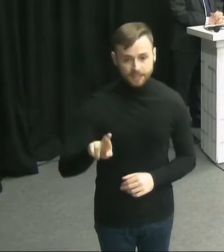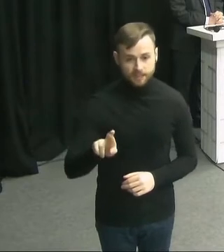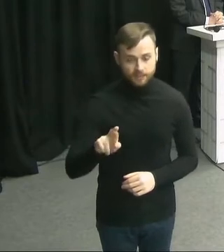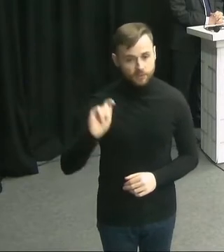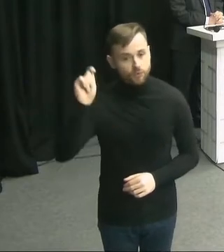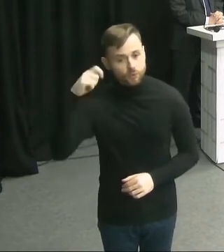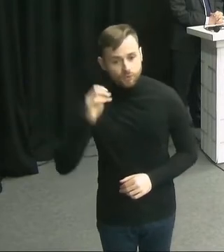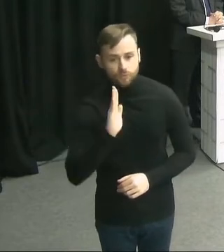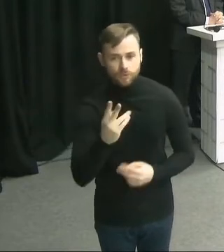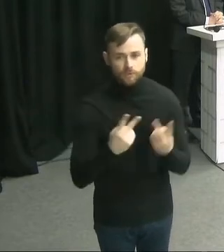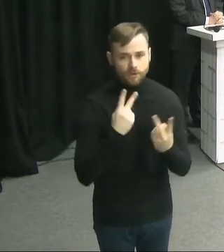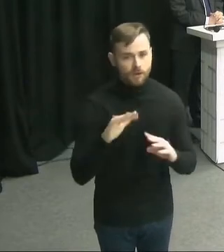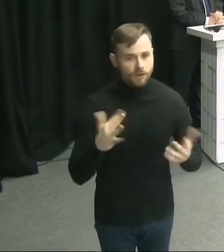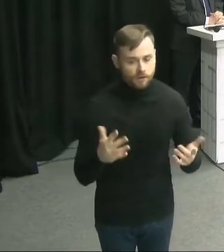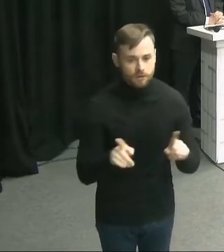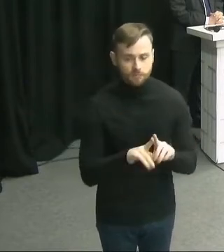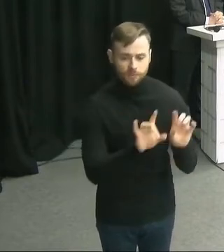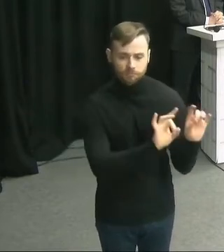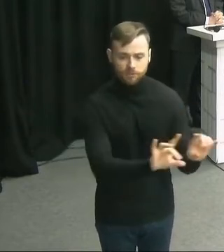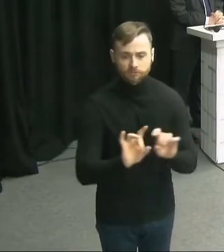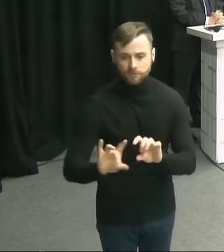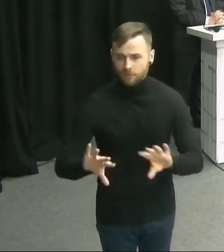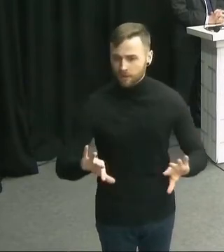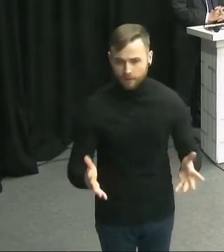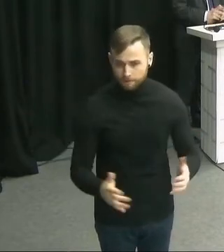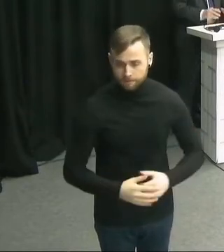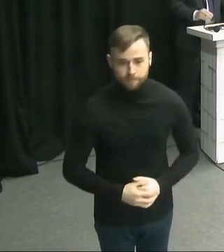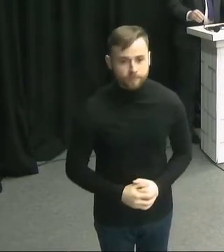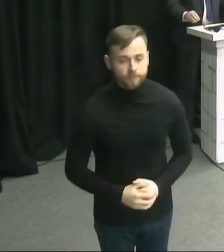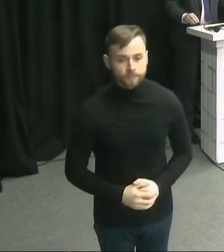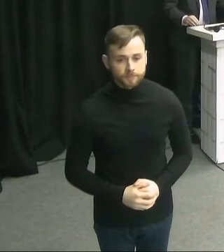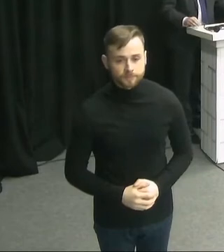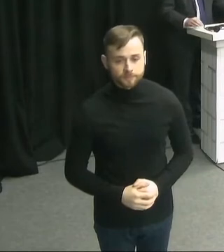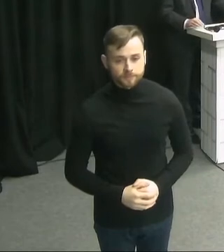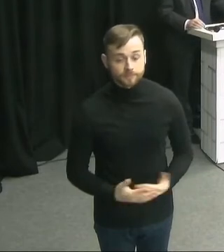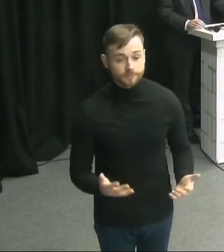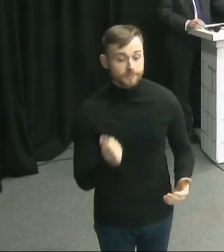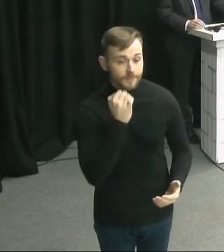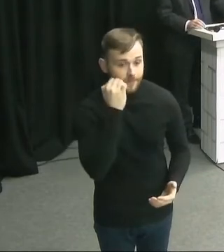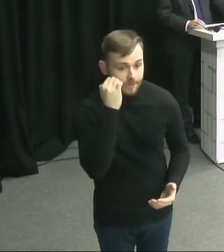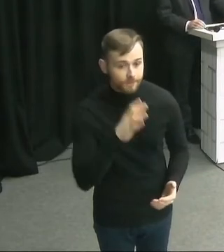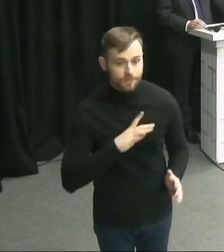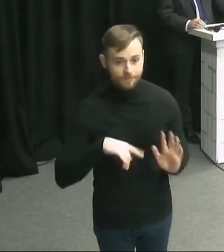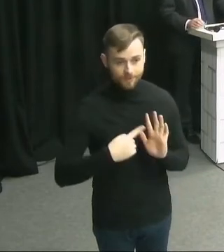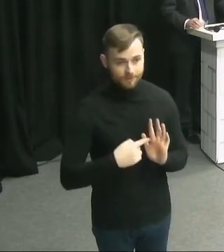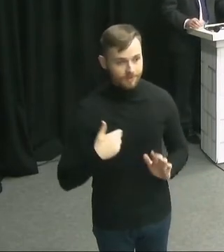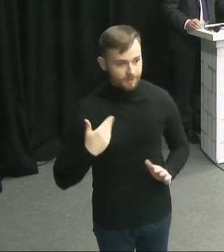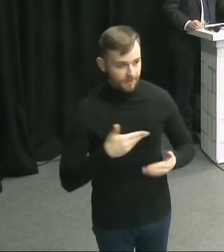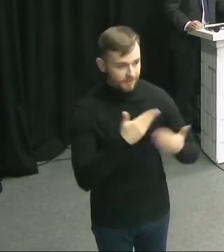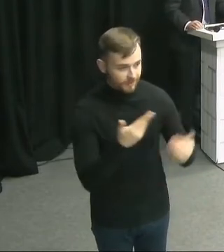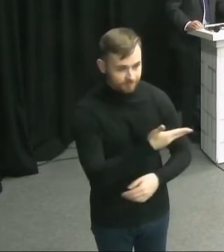and doctorate studies and how these studies are interconnected and what are the differences? Thank you for your question. Good